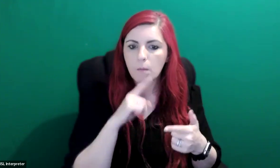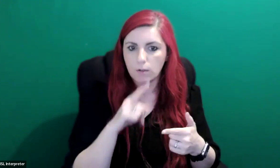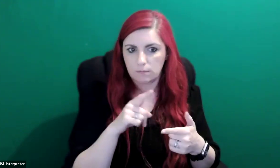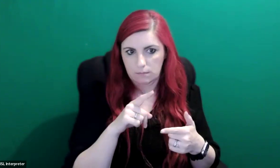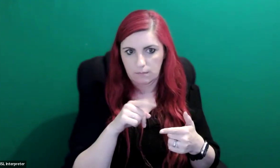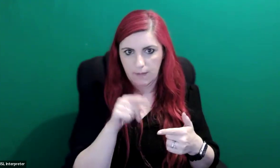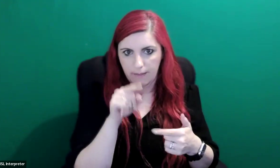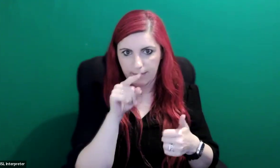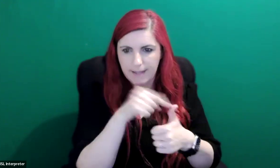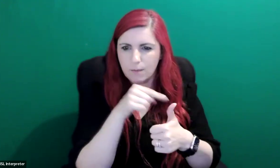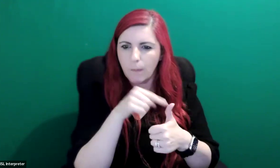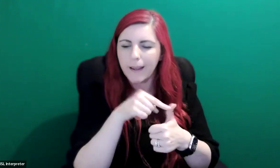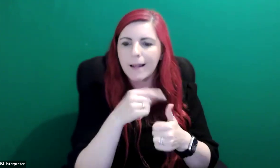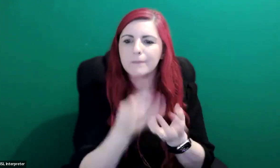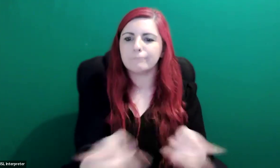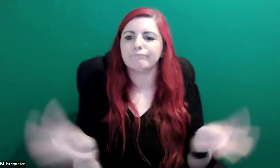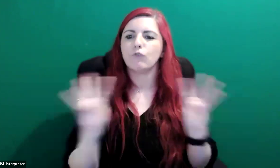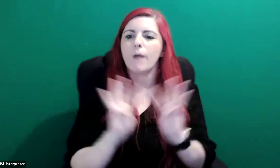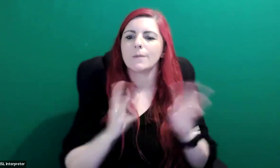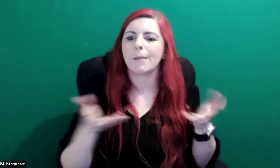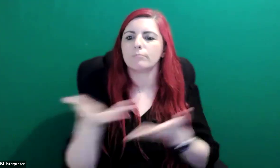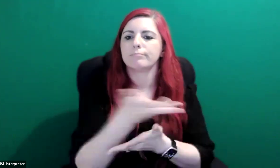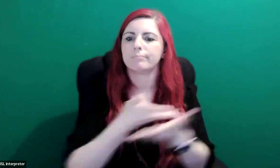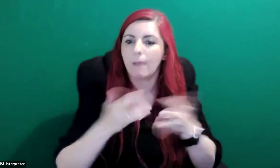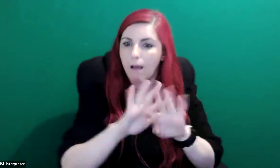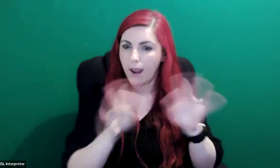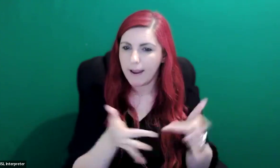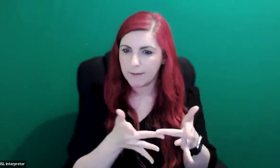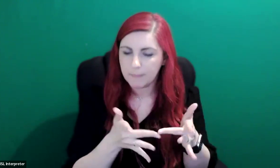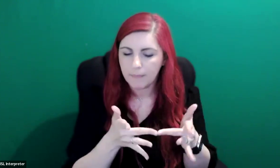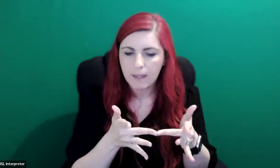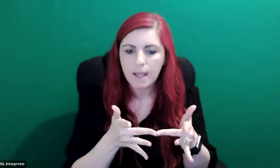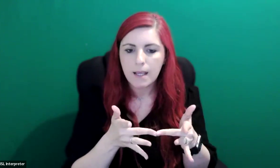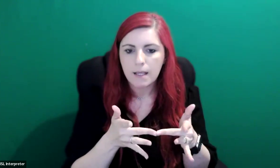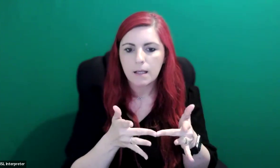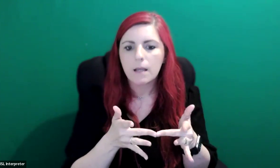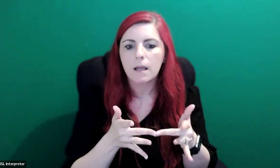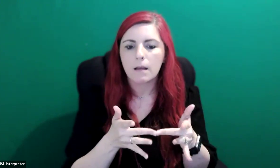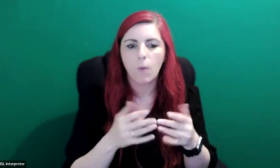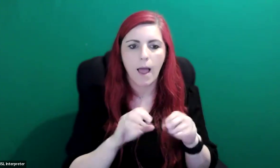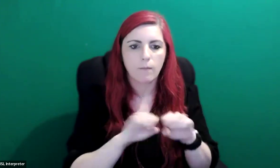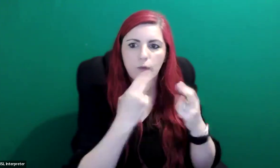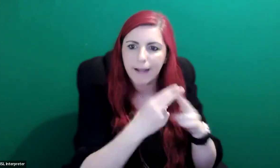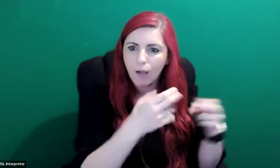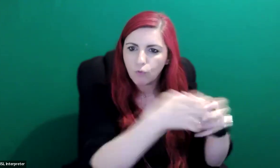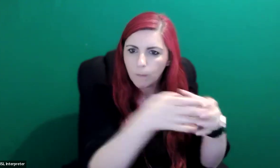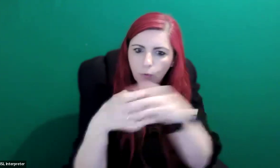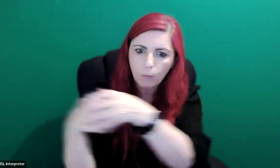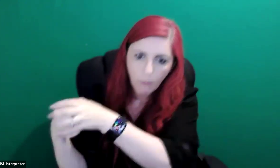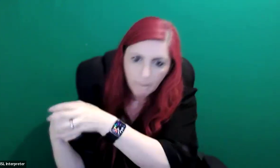this will be a sort of a roundtable event online. So, you know, it'll include breakout rooms and group